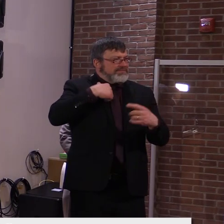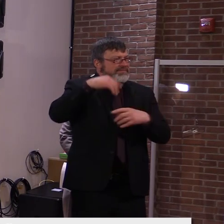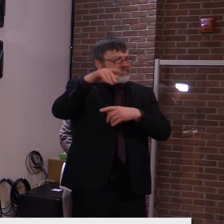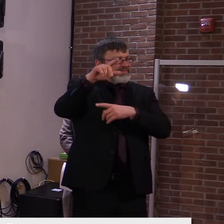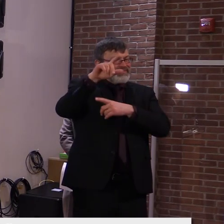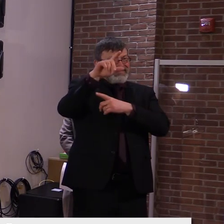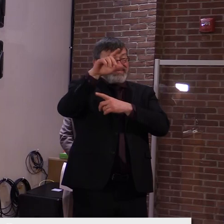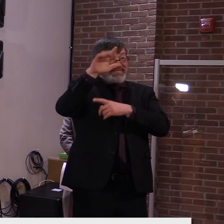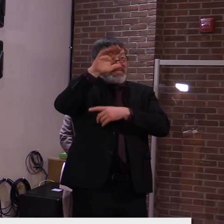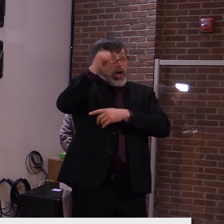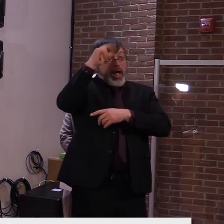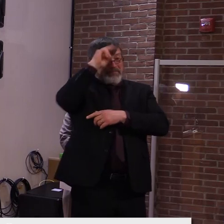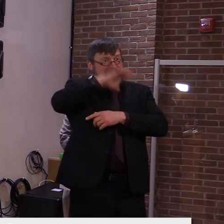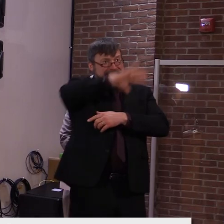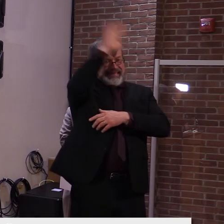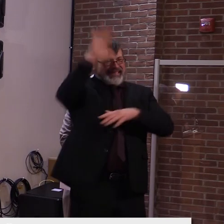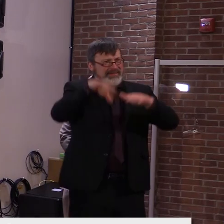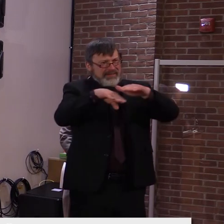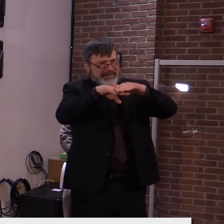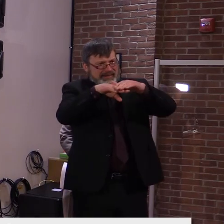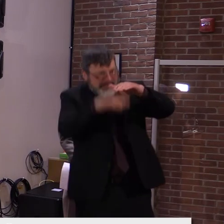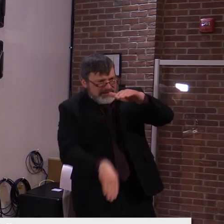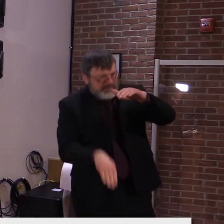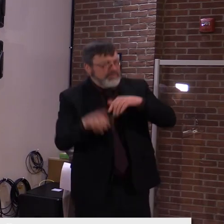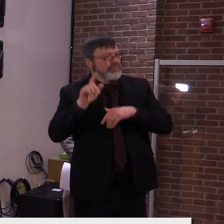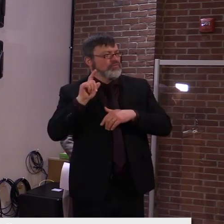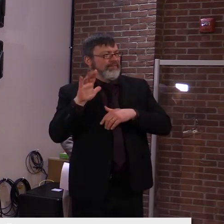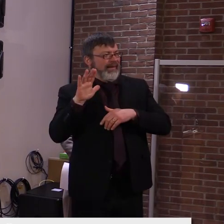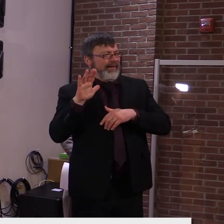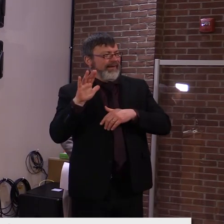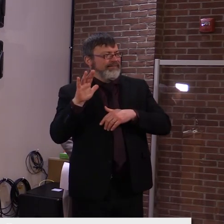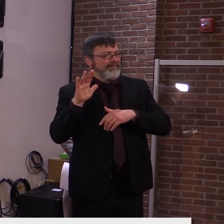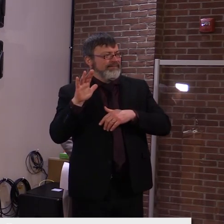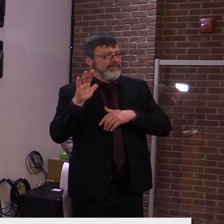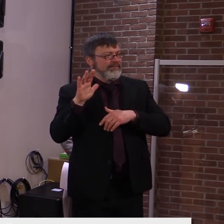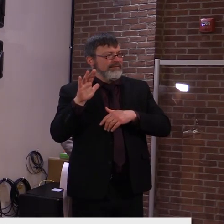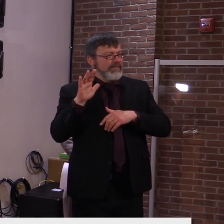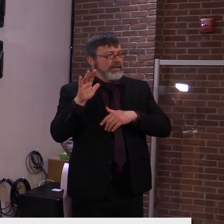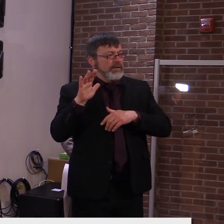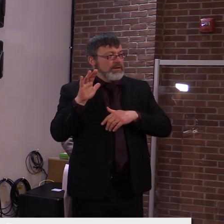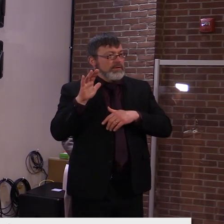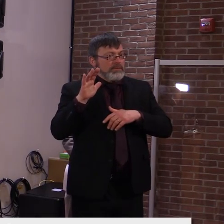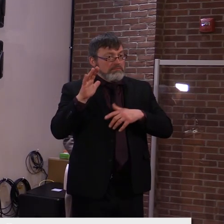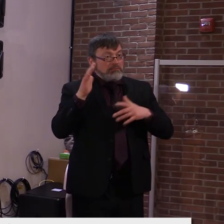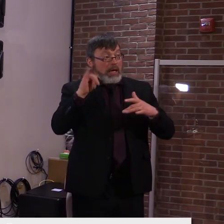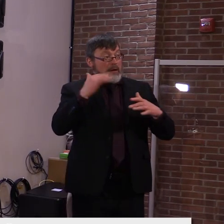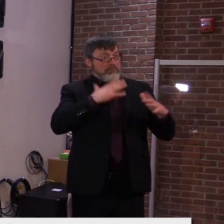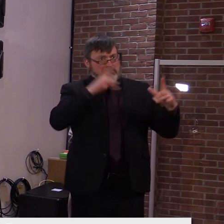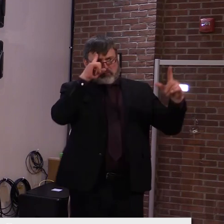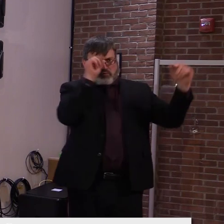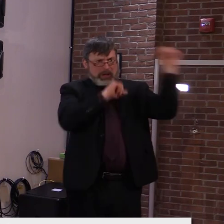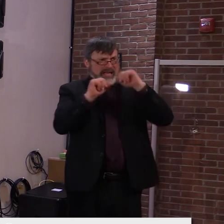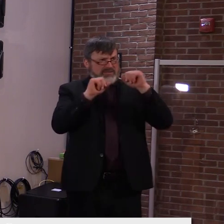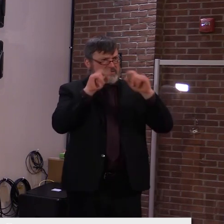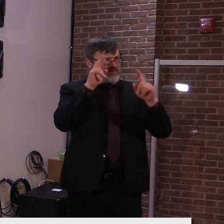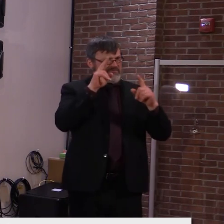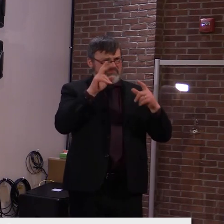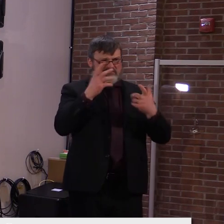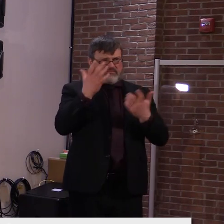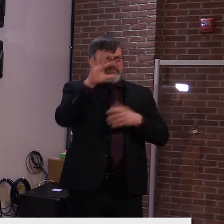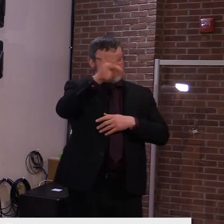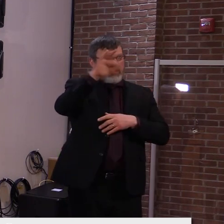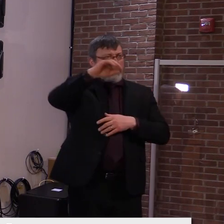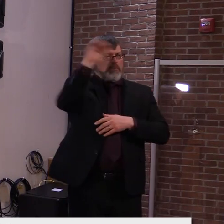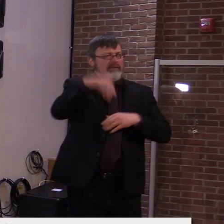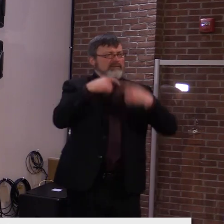So. There's a way, there's a strategy. They're the umbrella organization. And I would just say